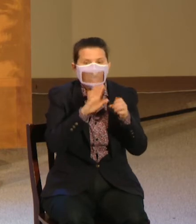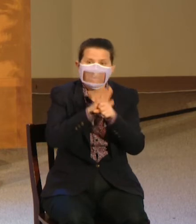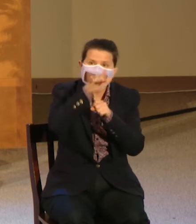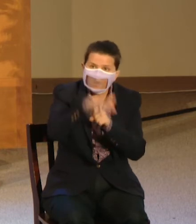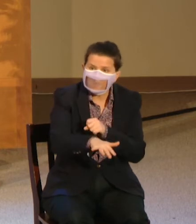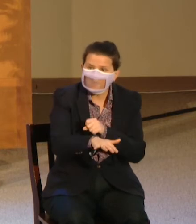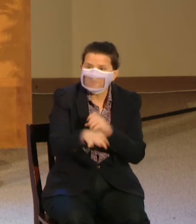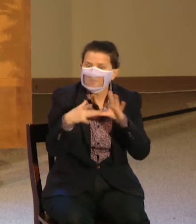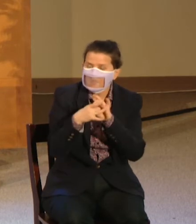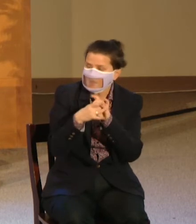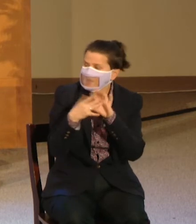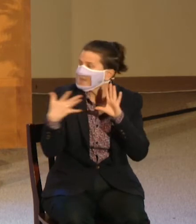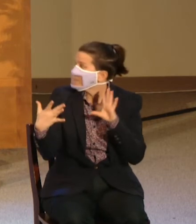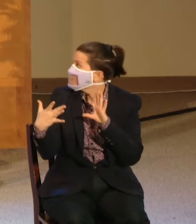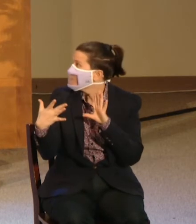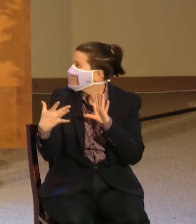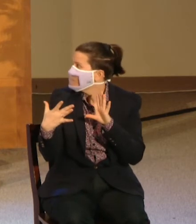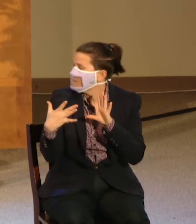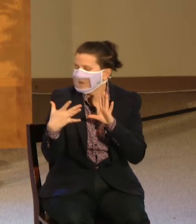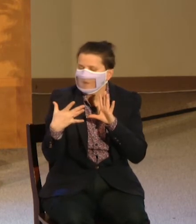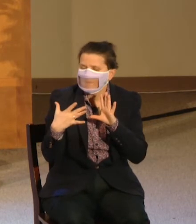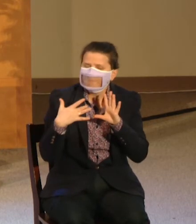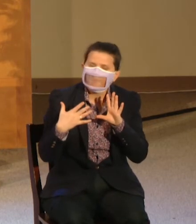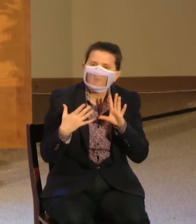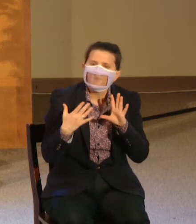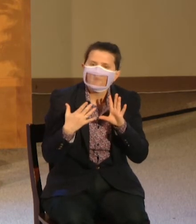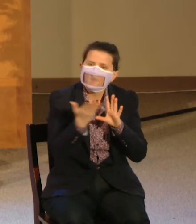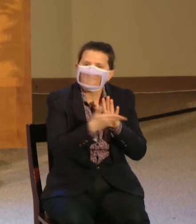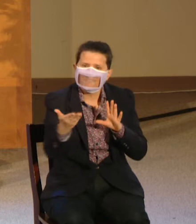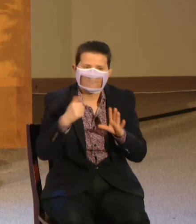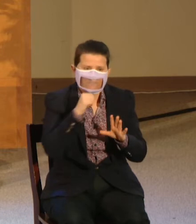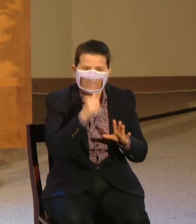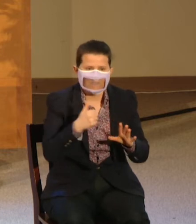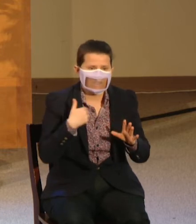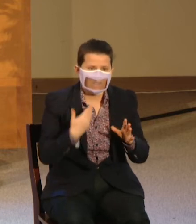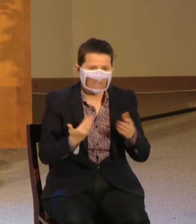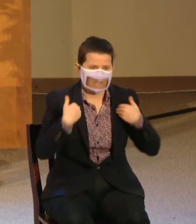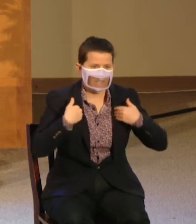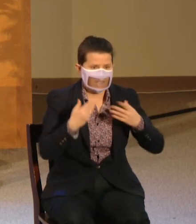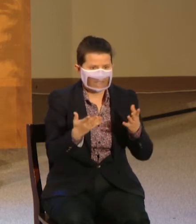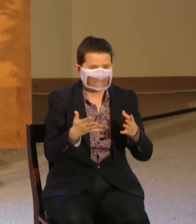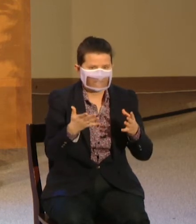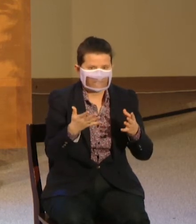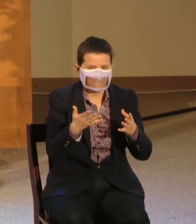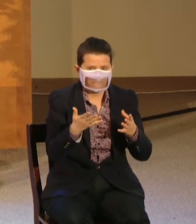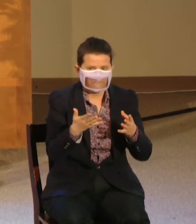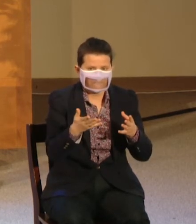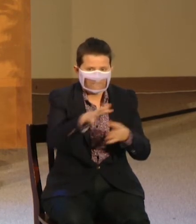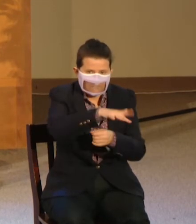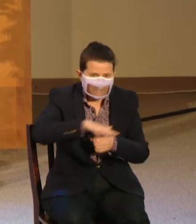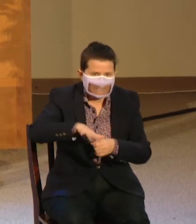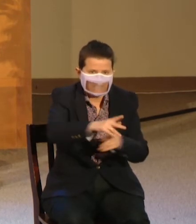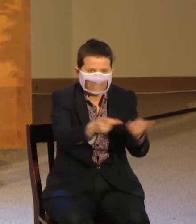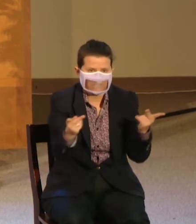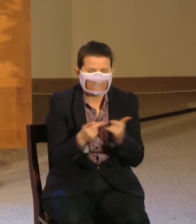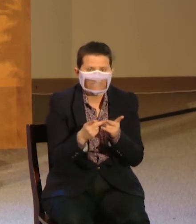to let go of the things that are taking up space and causing you to hold on to your limiting way of being. You